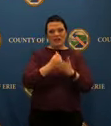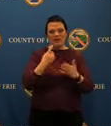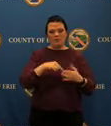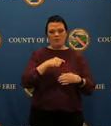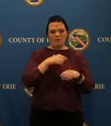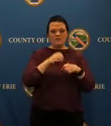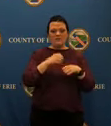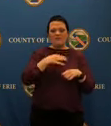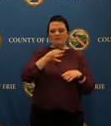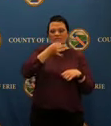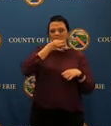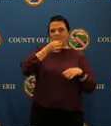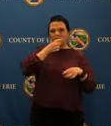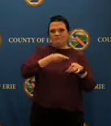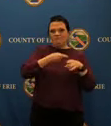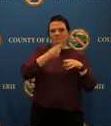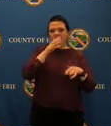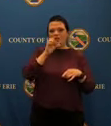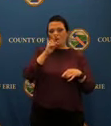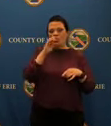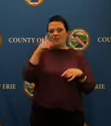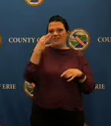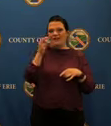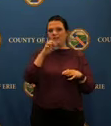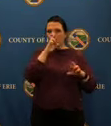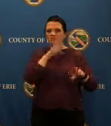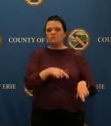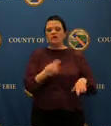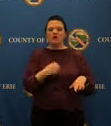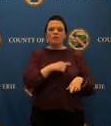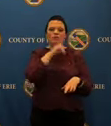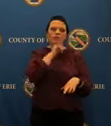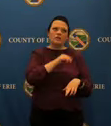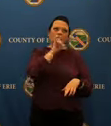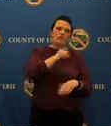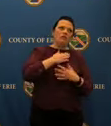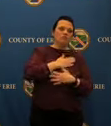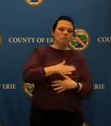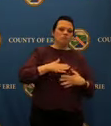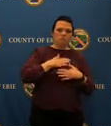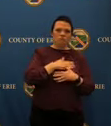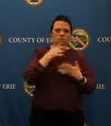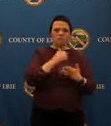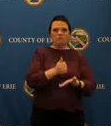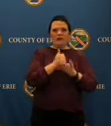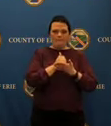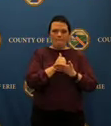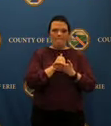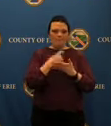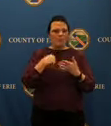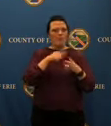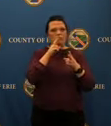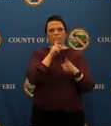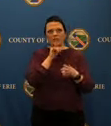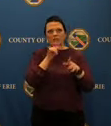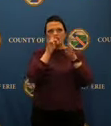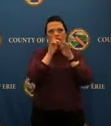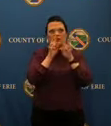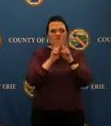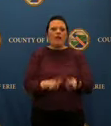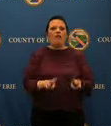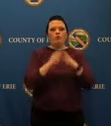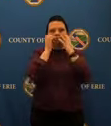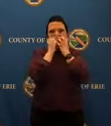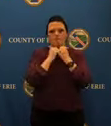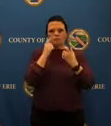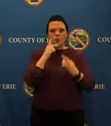in epidemiology and our COVID-19 response. You know, we really, really appreciate the help, and we really value it. And you can